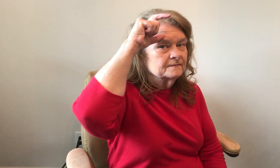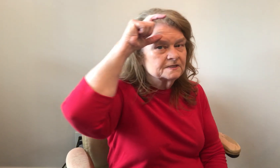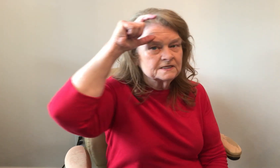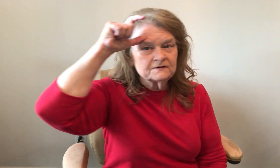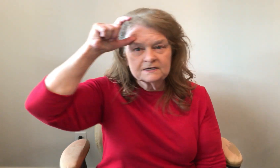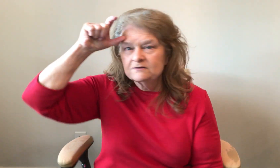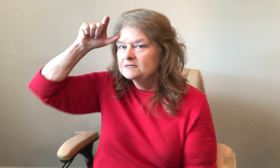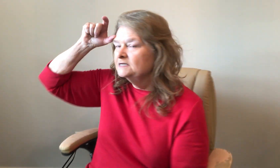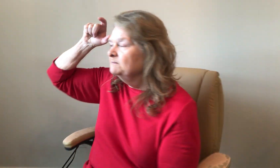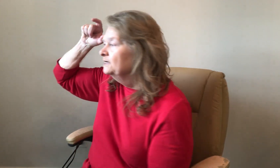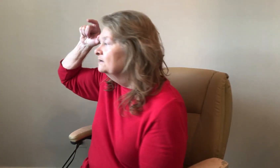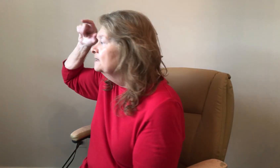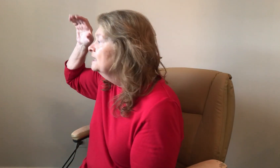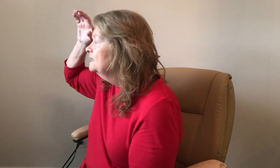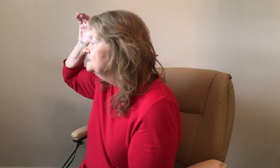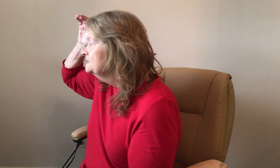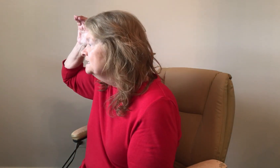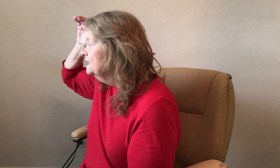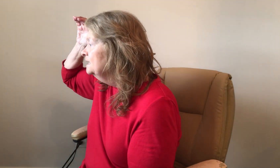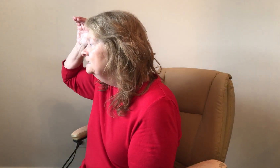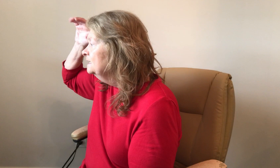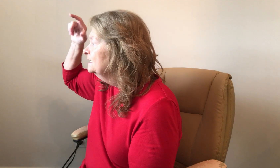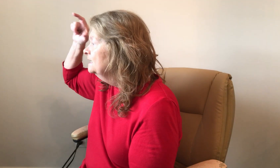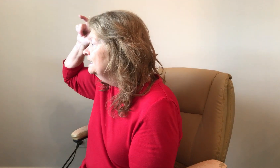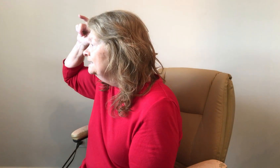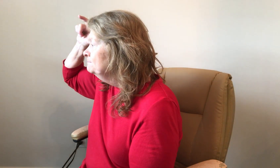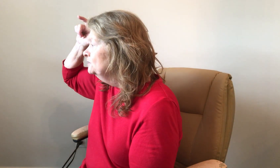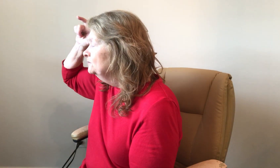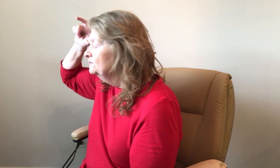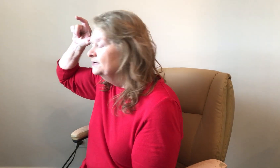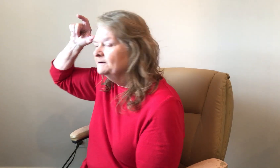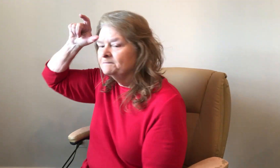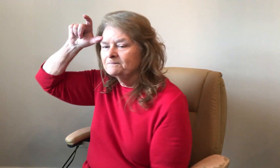See if you can see it better. Sun and moon.